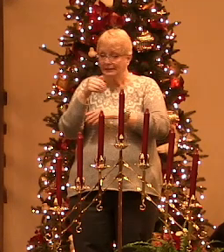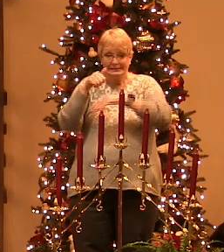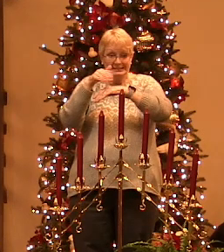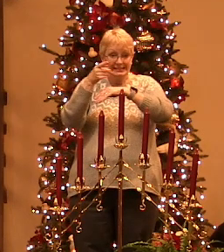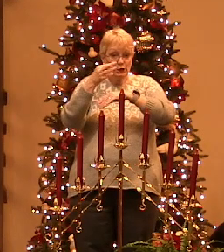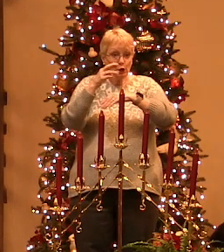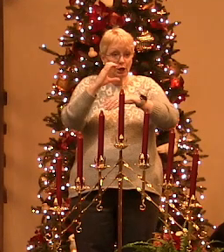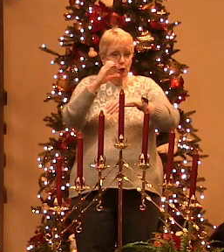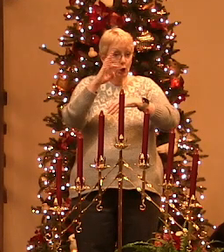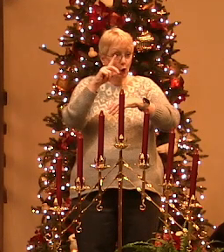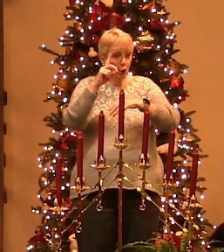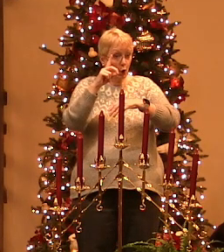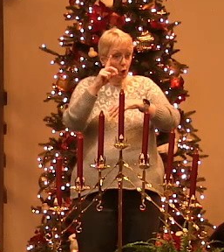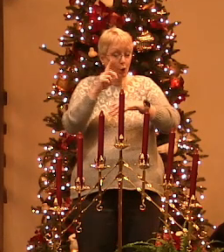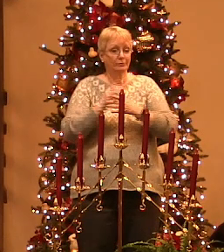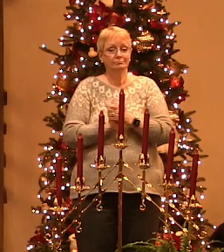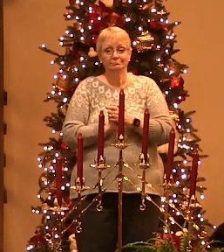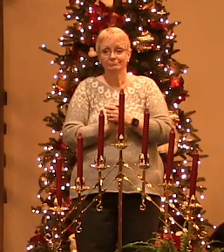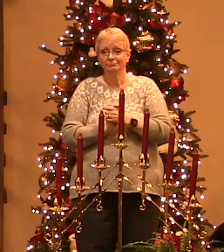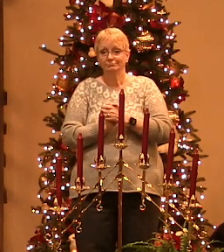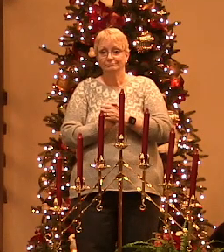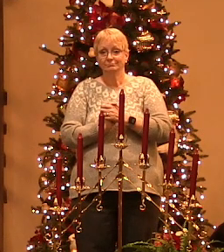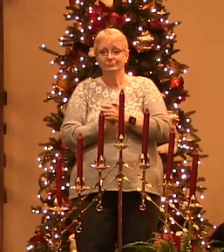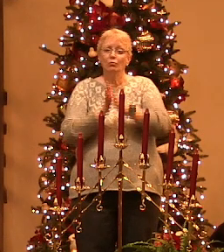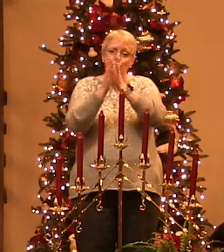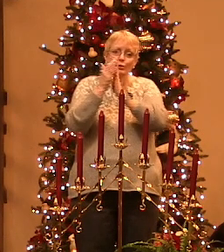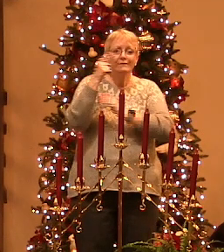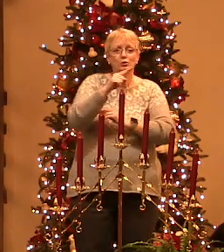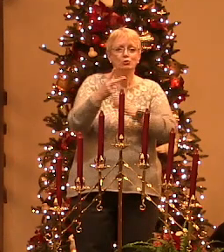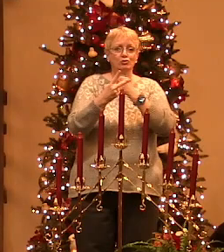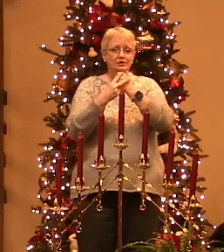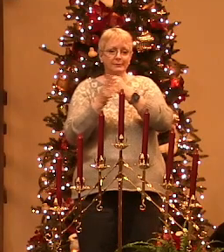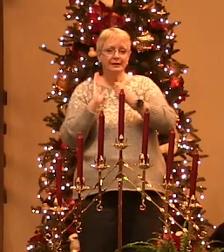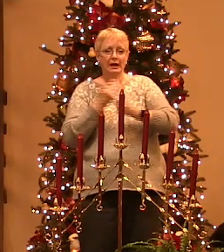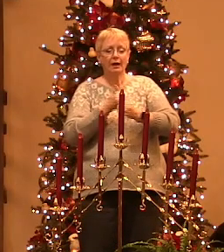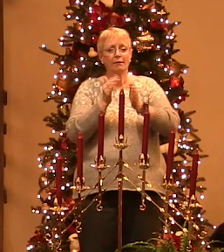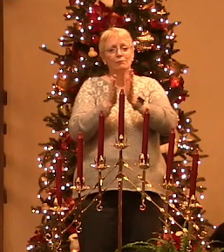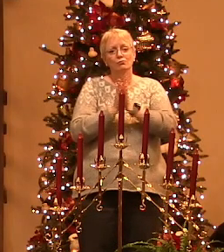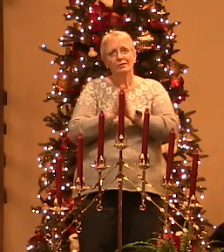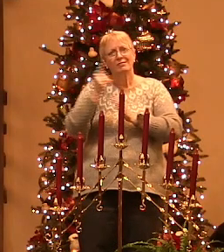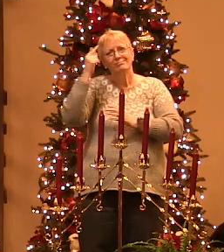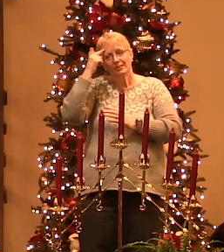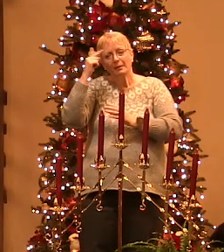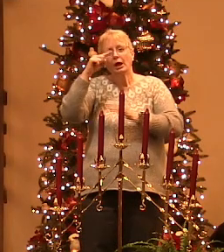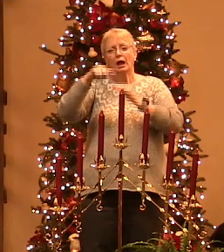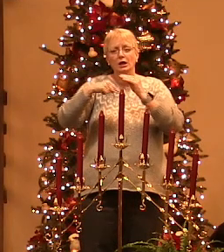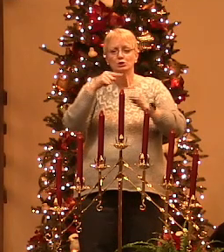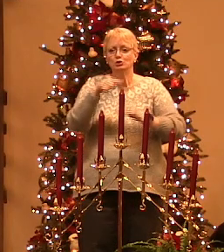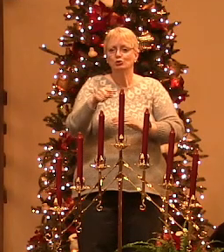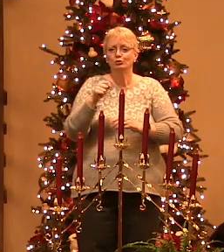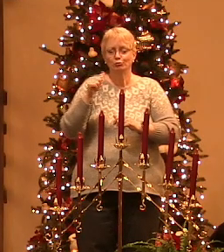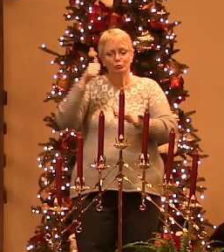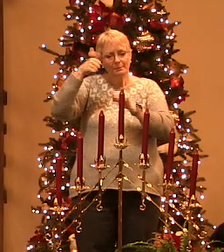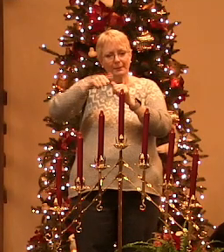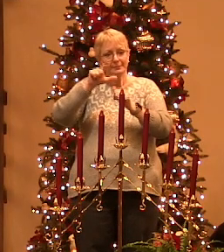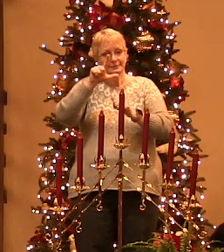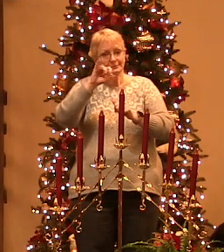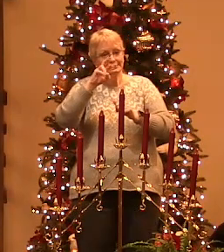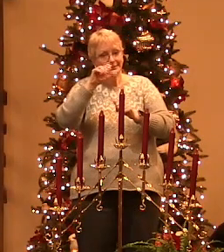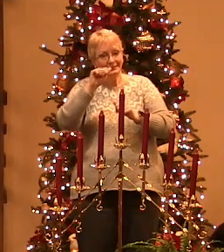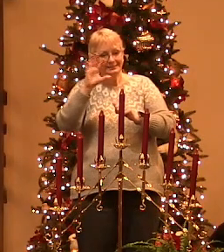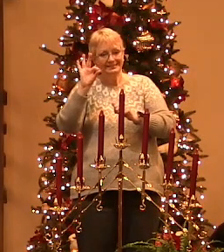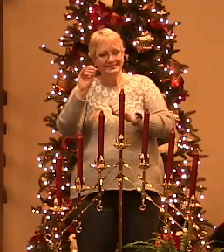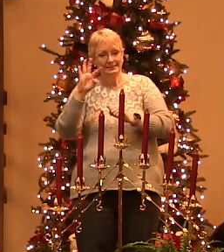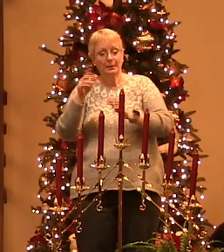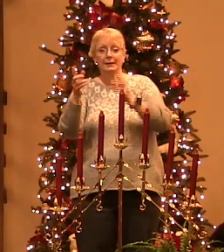her a card. You know, we're praying for you, we're keeping you in mind, you know, things like that to remember Lisa Fink. So keep